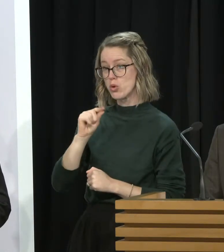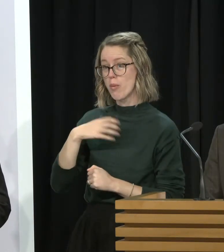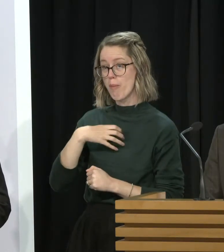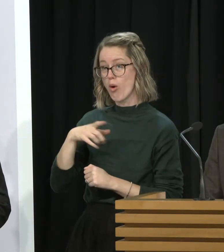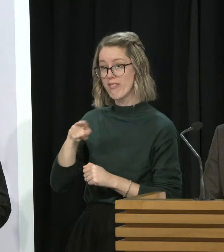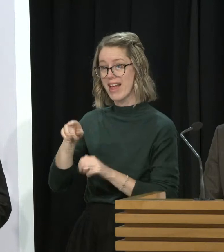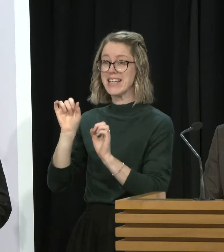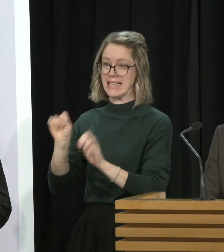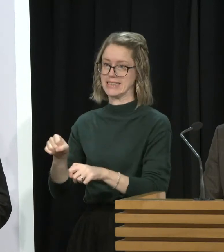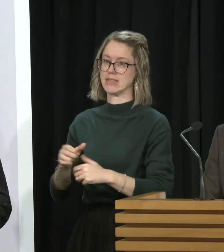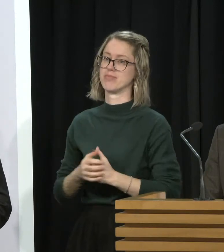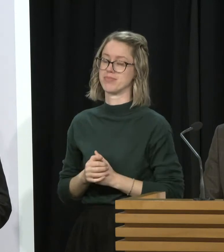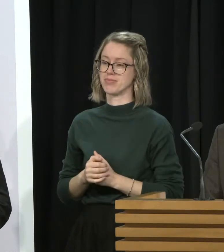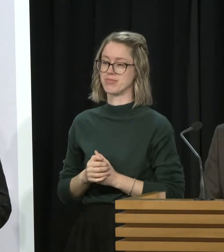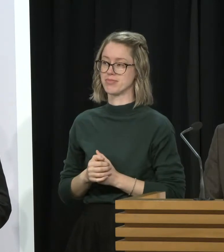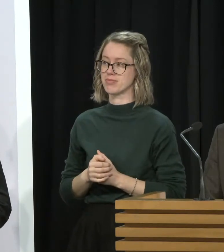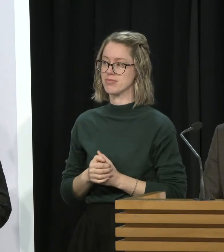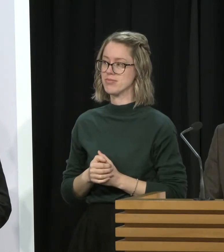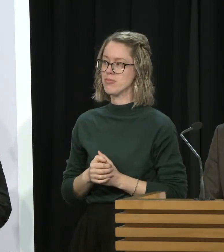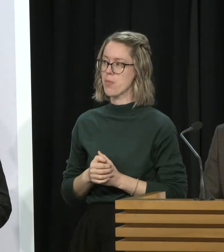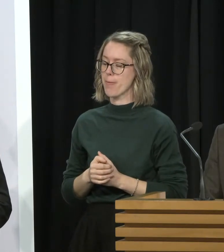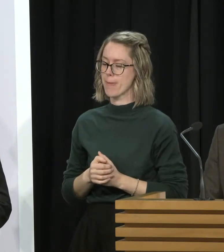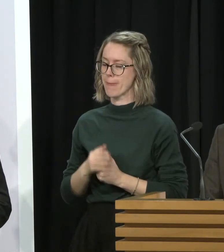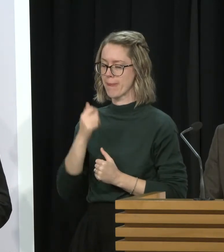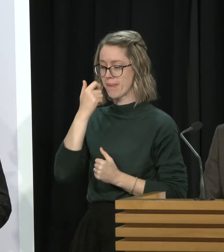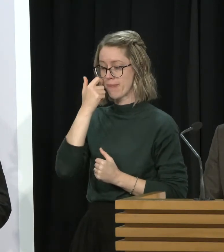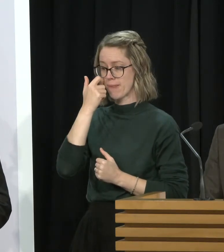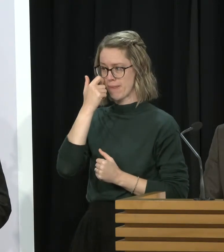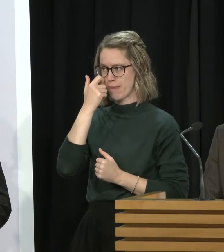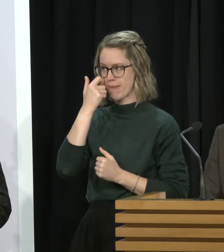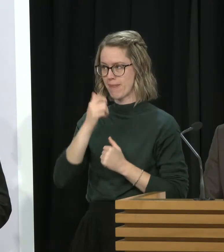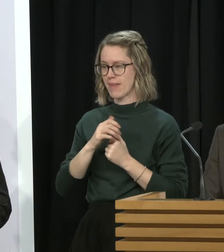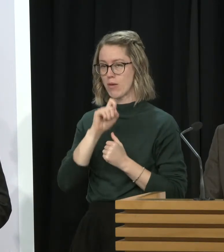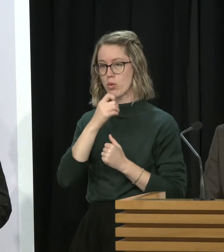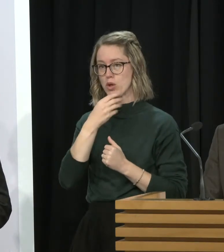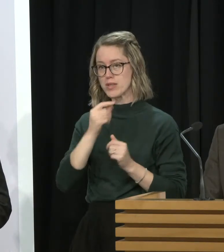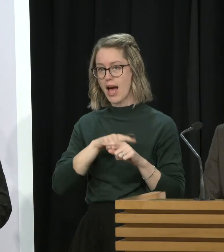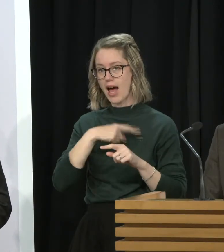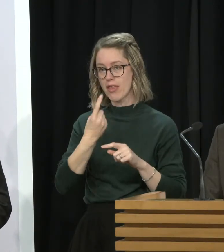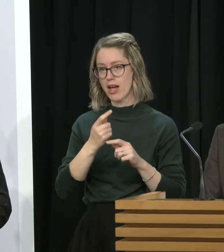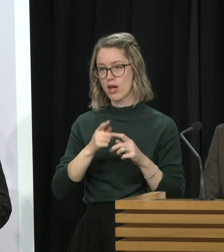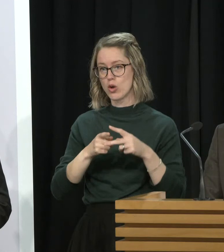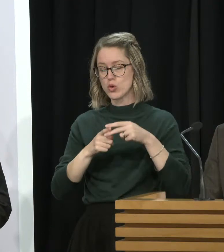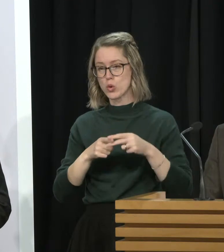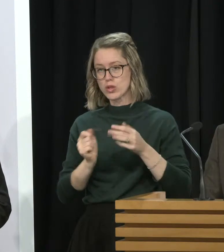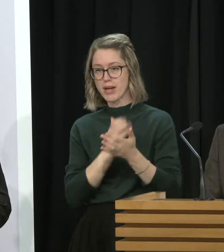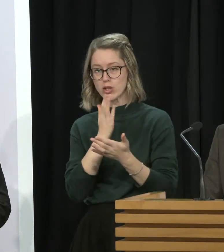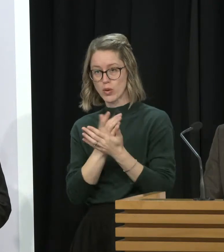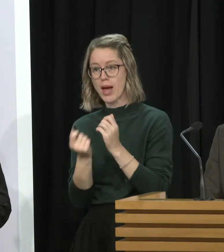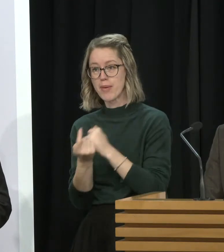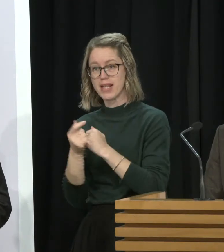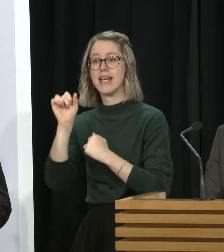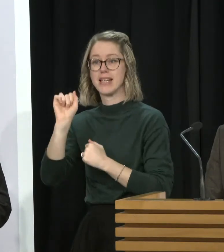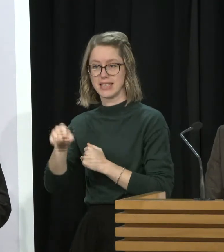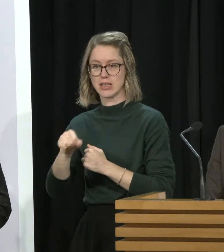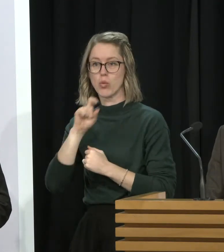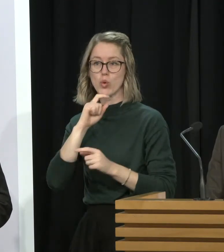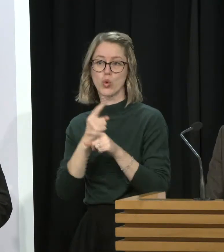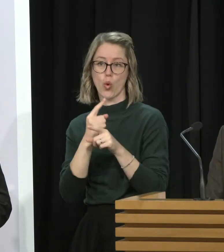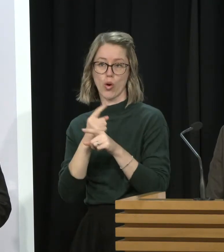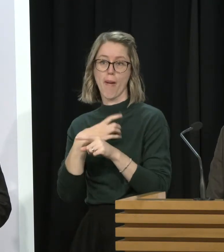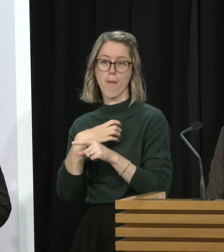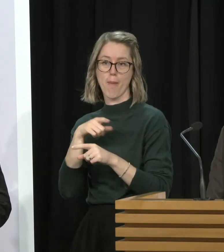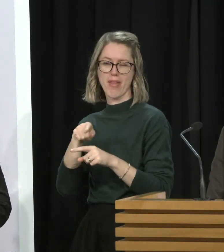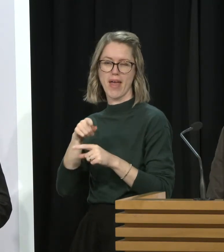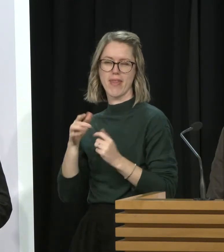Yes, absolutely. Are we going to be using some additional tools available to us to ensure that that happens? Yes, we will, and we'll talk more about